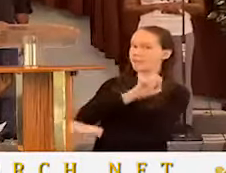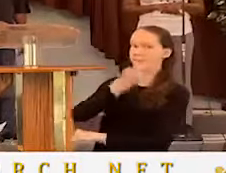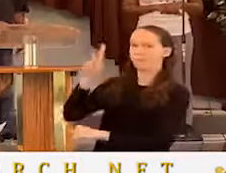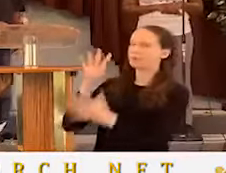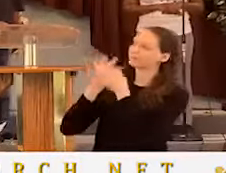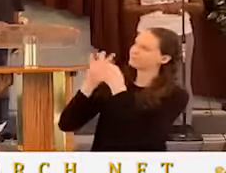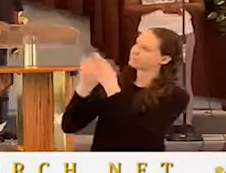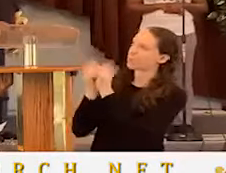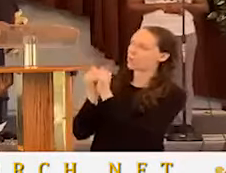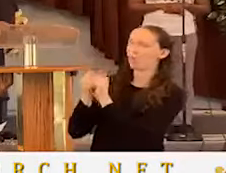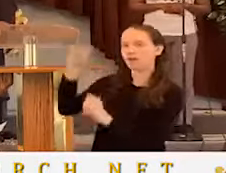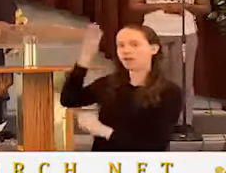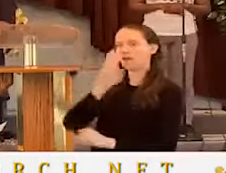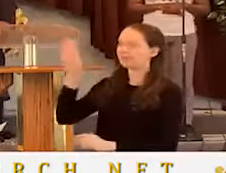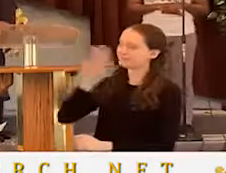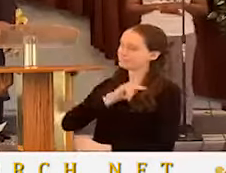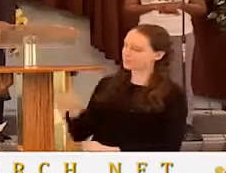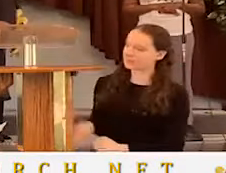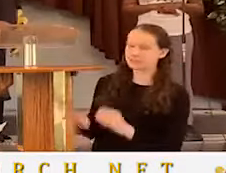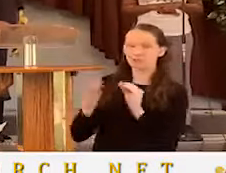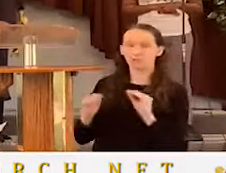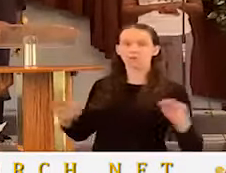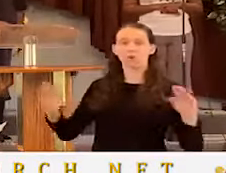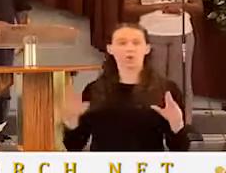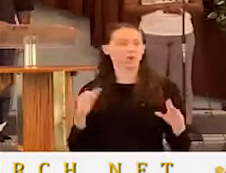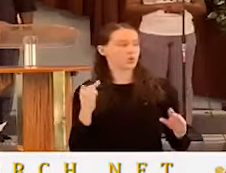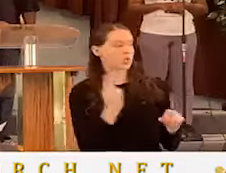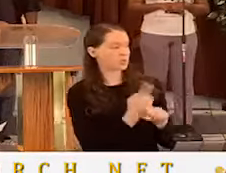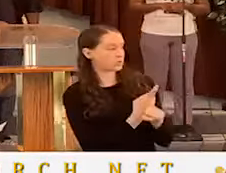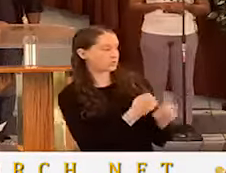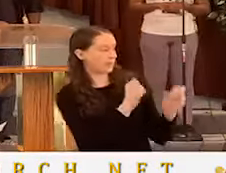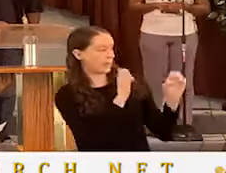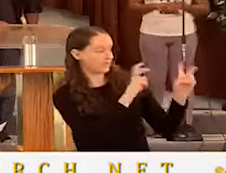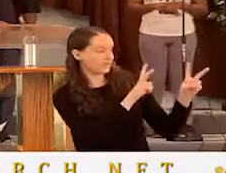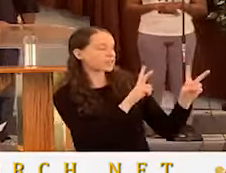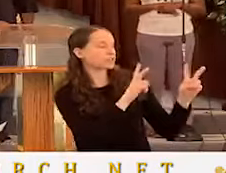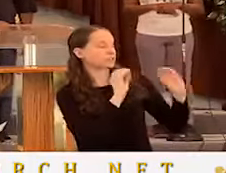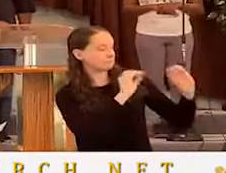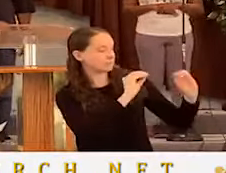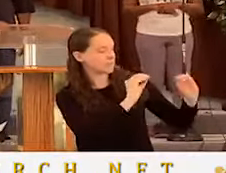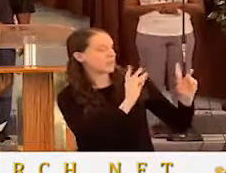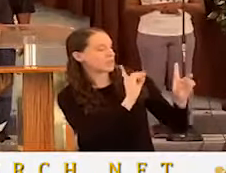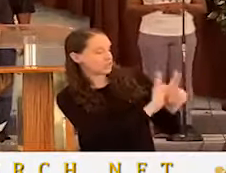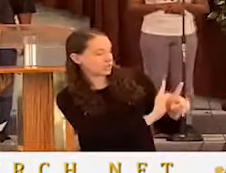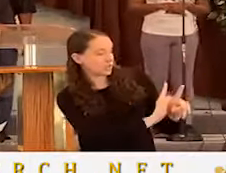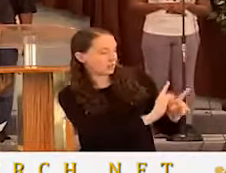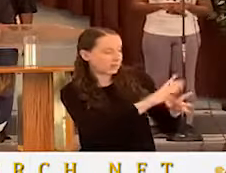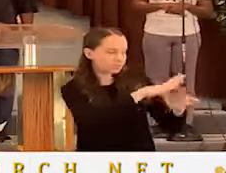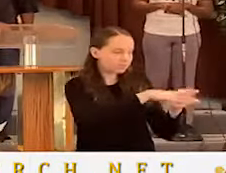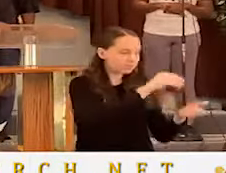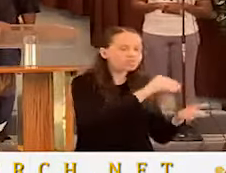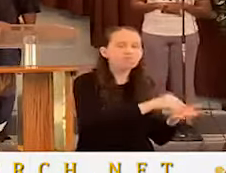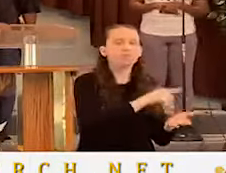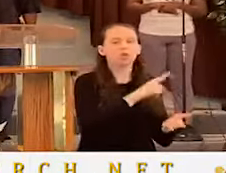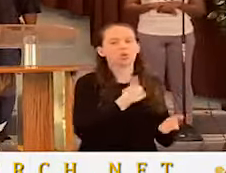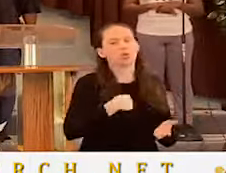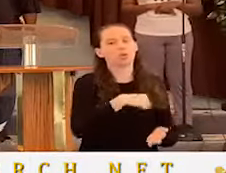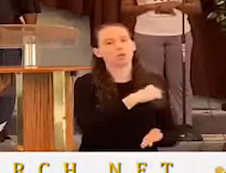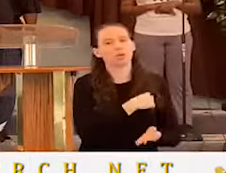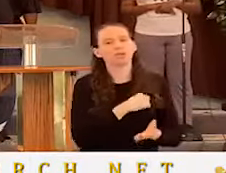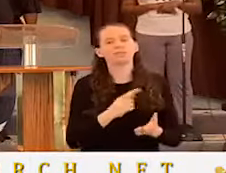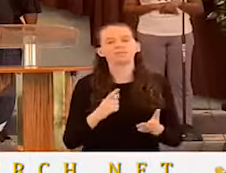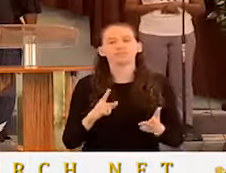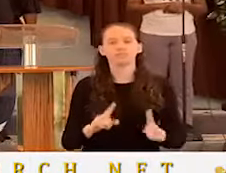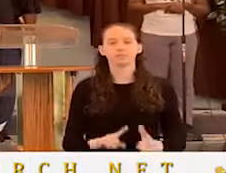rightful place in the kingdom of God through evangelism and discipleship. We here at